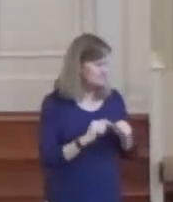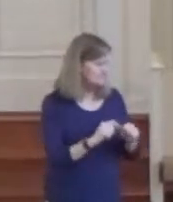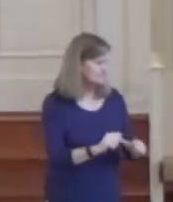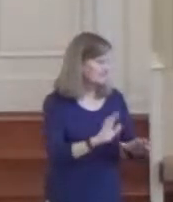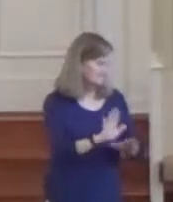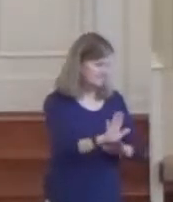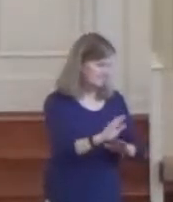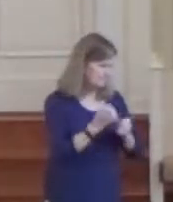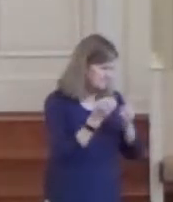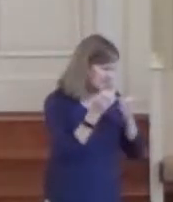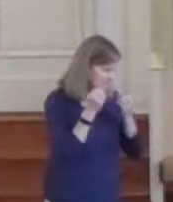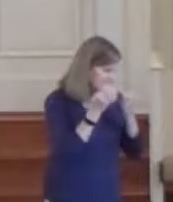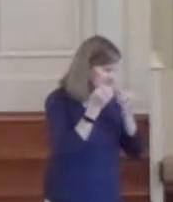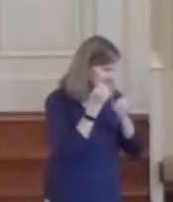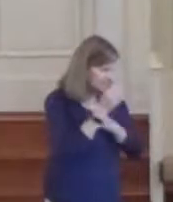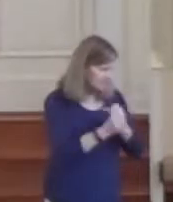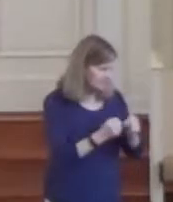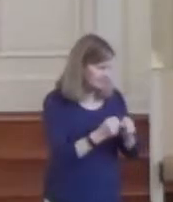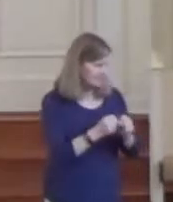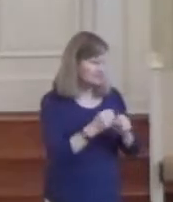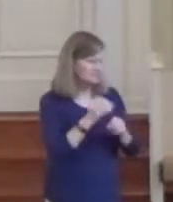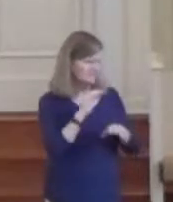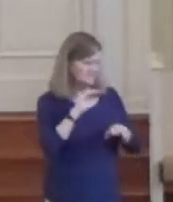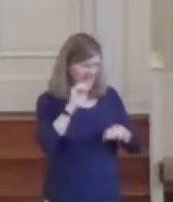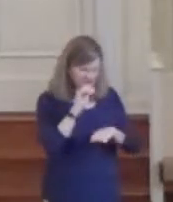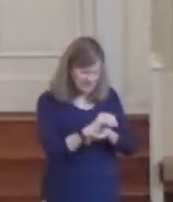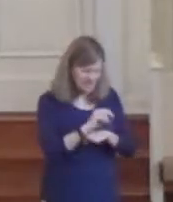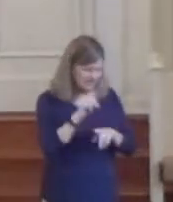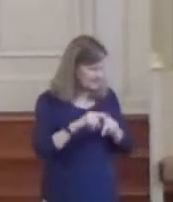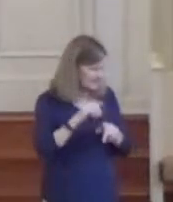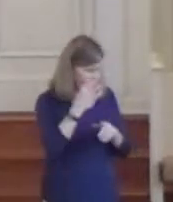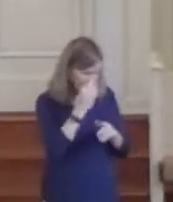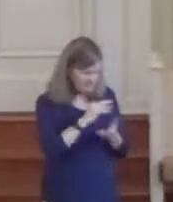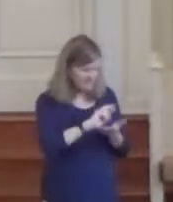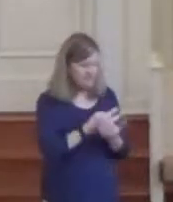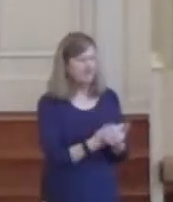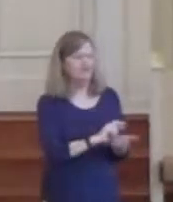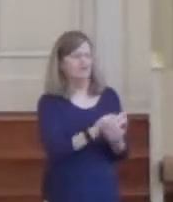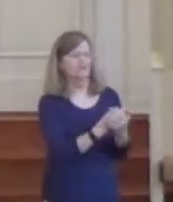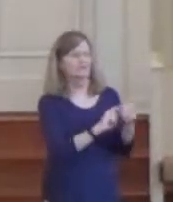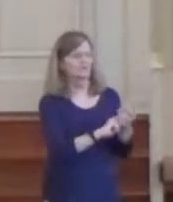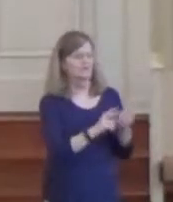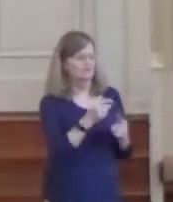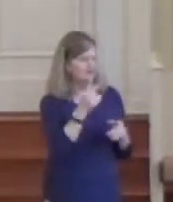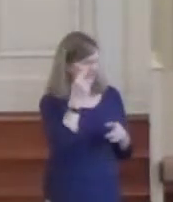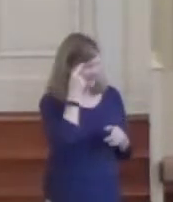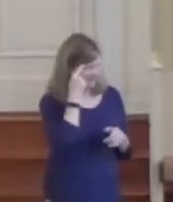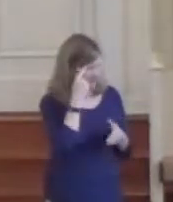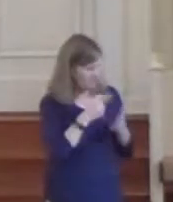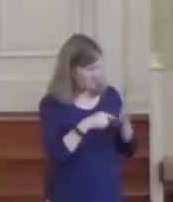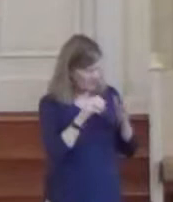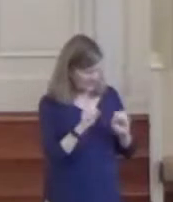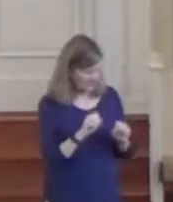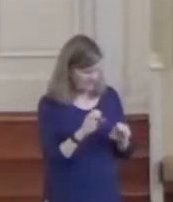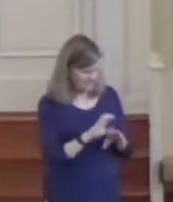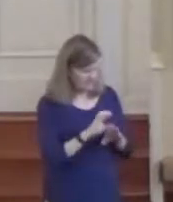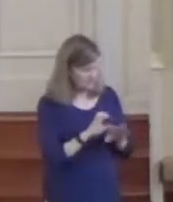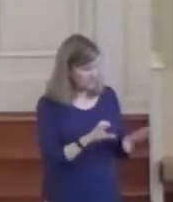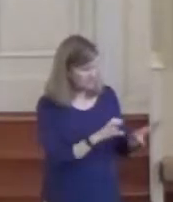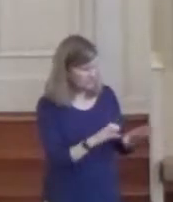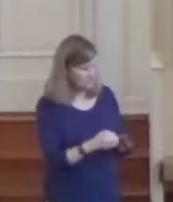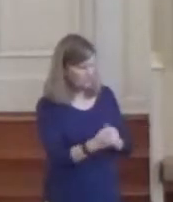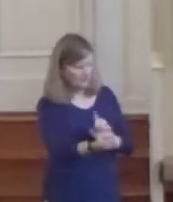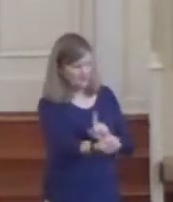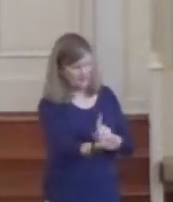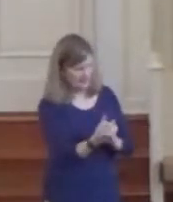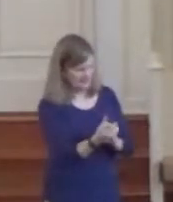spends all night tossing and turning, thinking about this church and what this church can do to improve itself and to be more effective. And